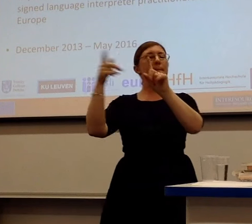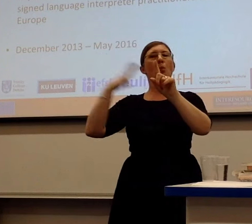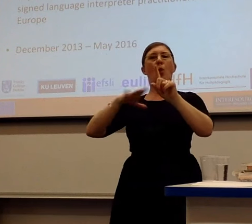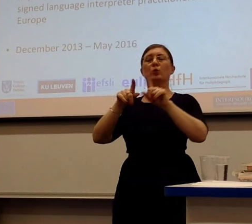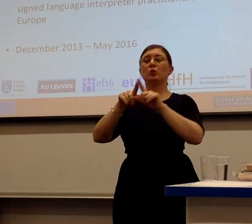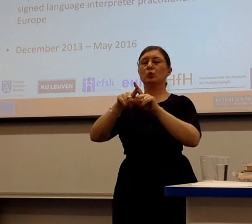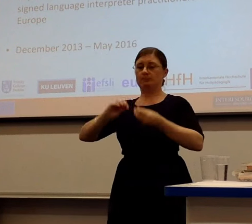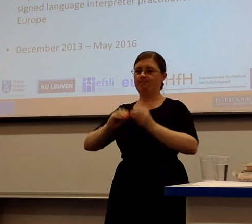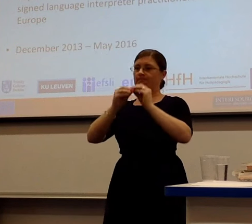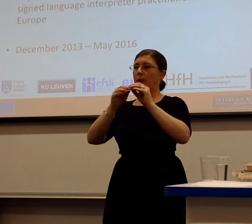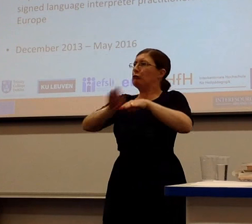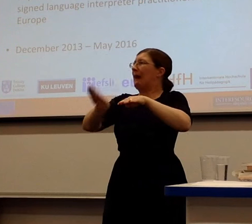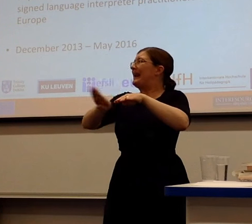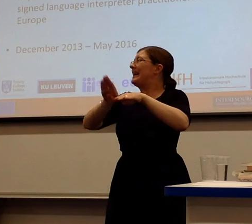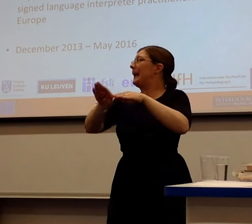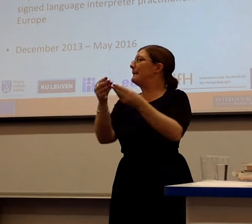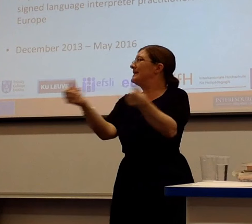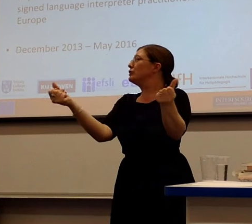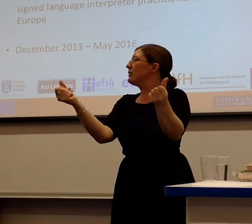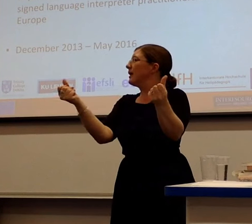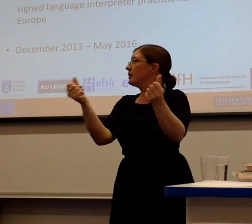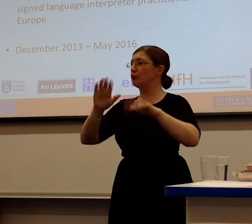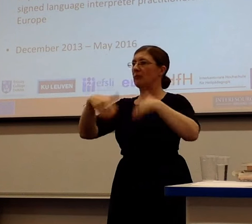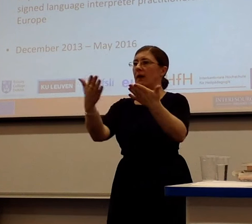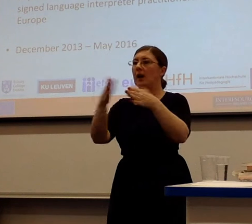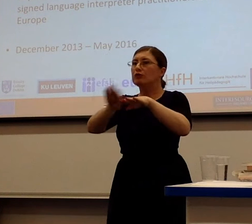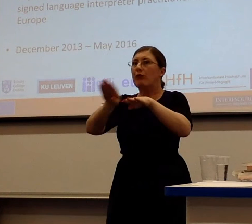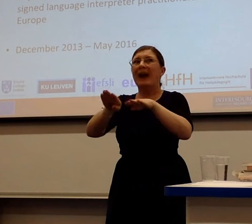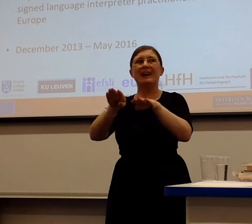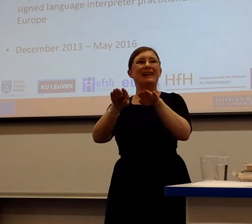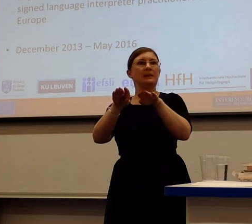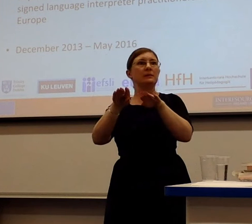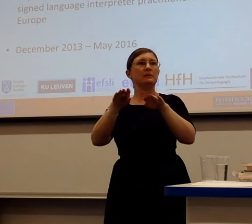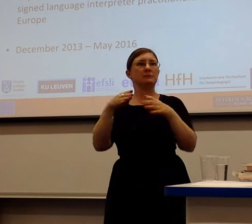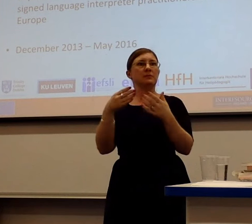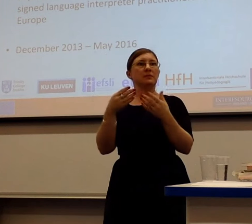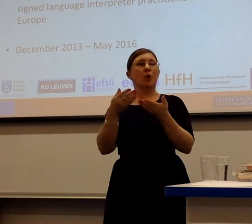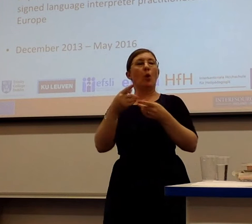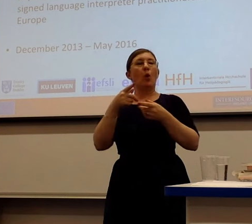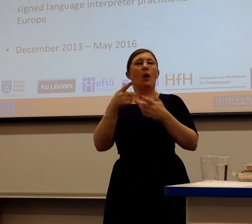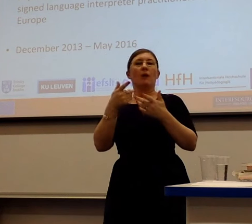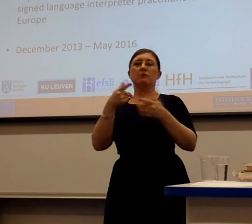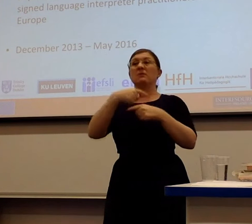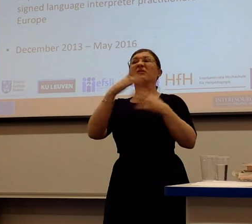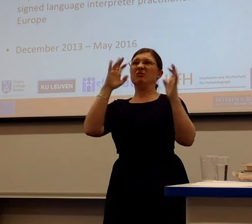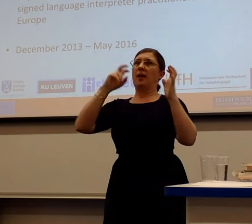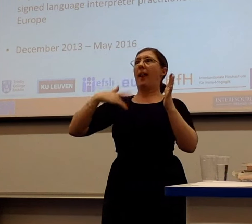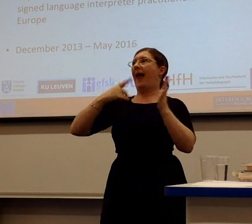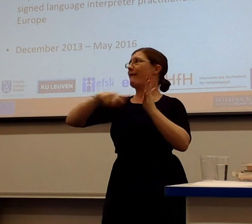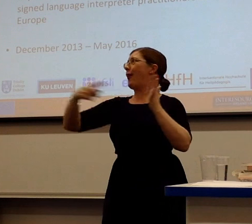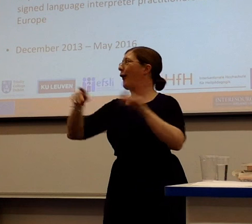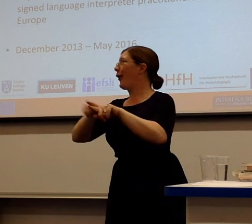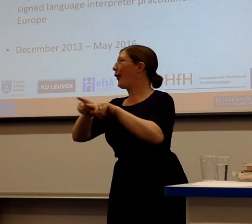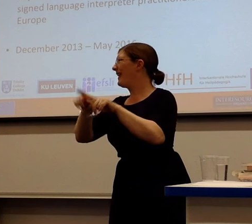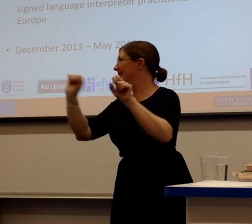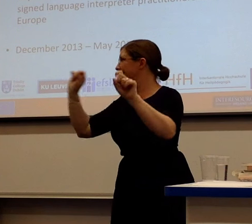And the aim of that really was to create training materials and resources that could be used within training. You know,